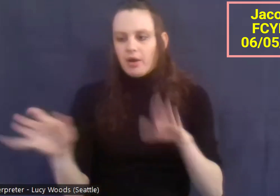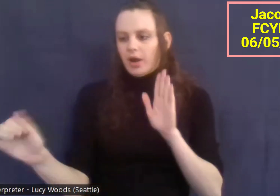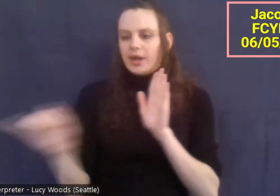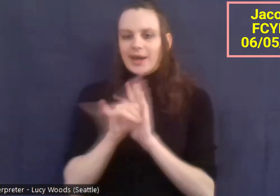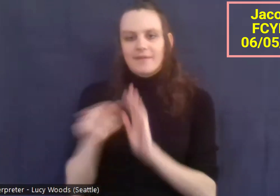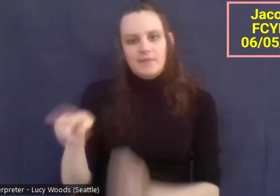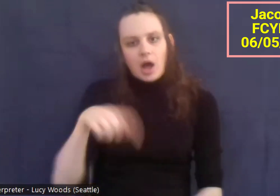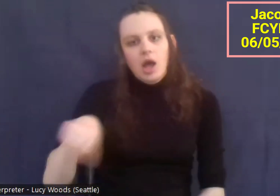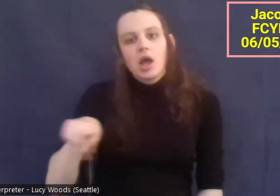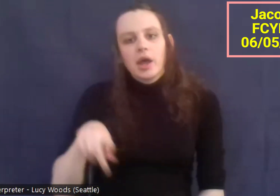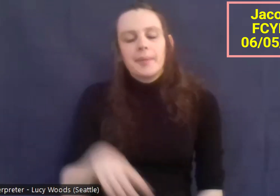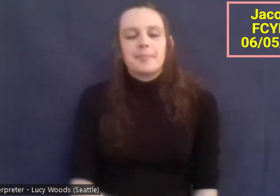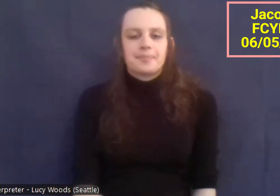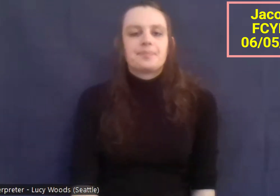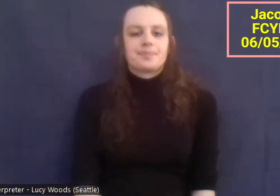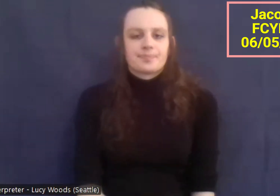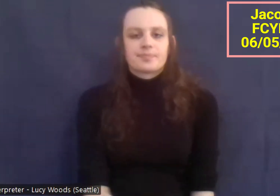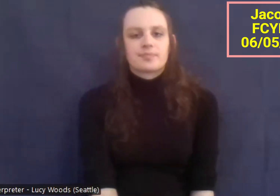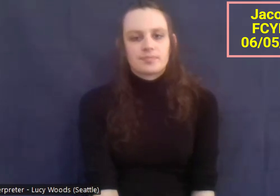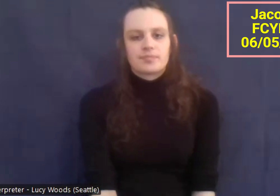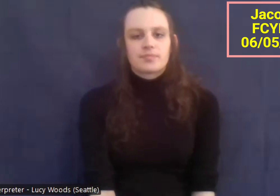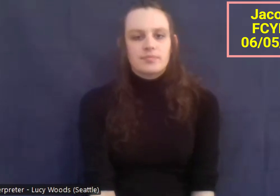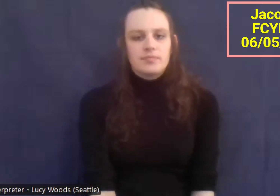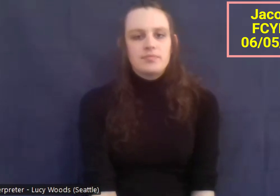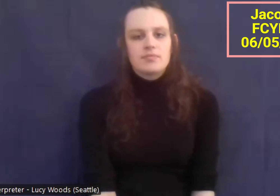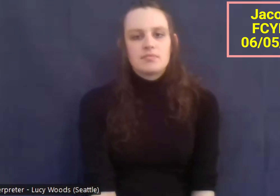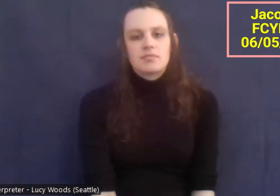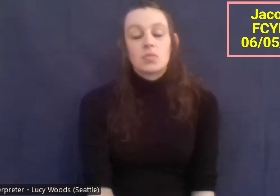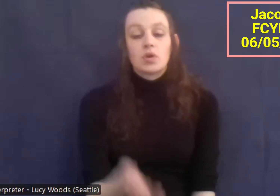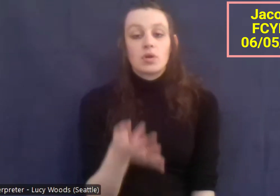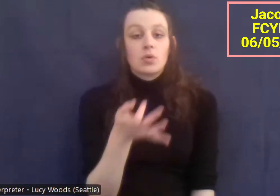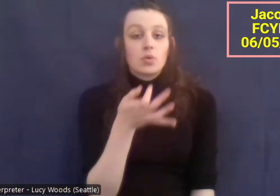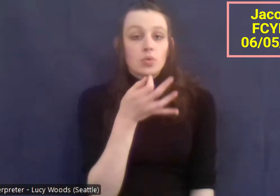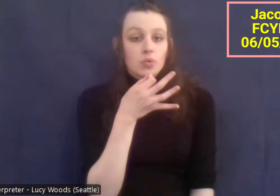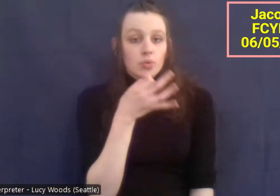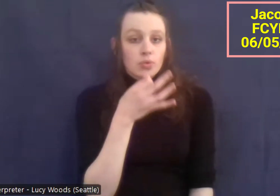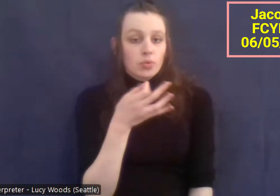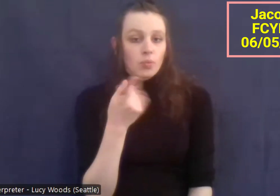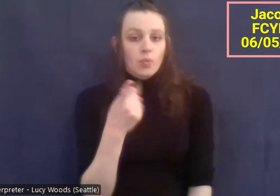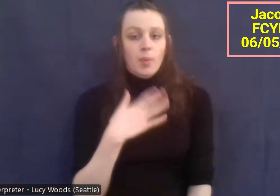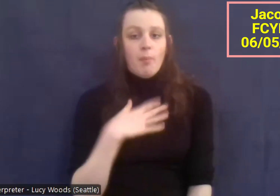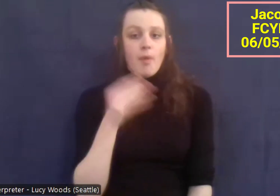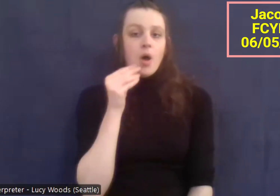And it wasn't very long before one of my home group members